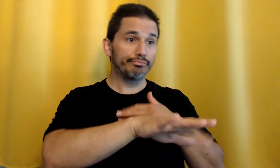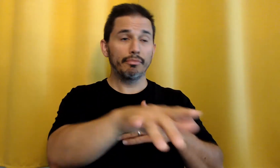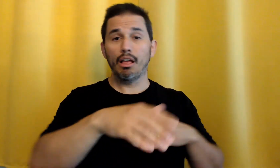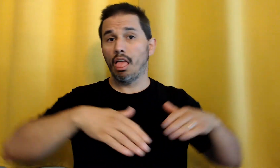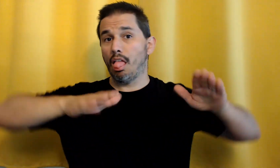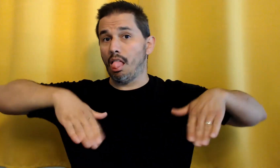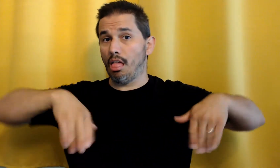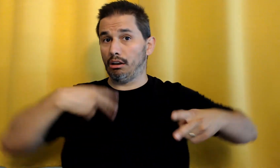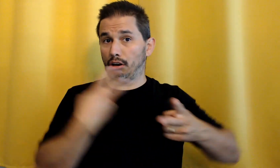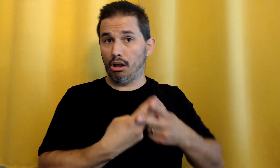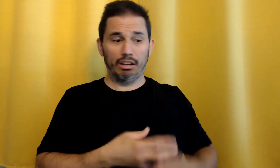a fire.